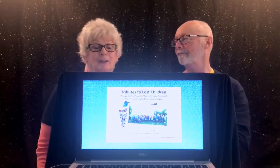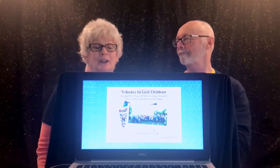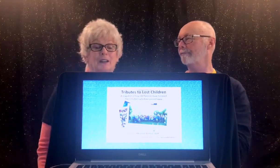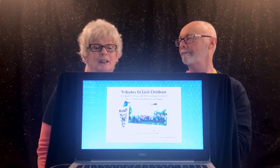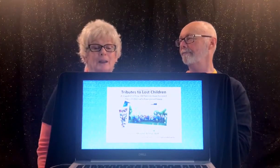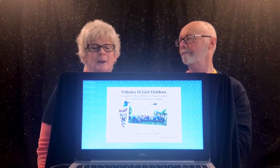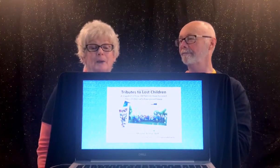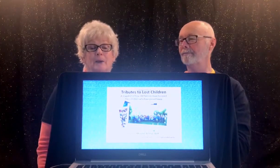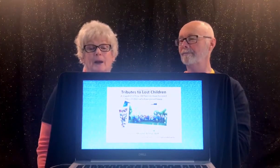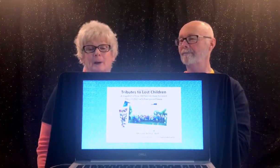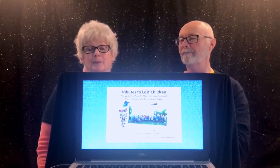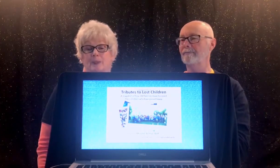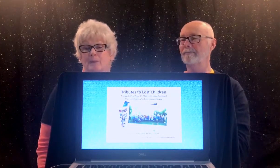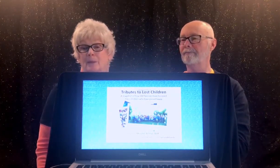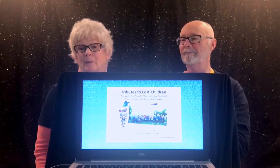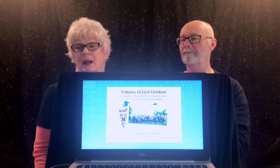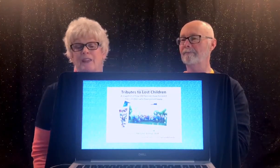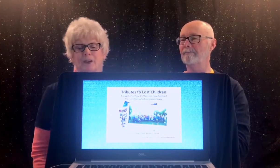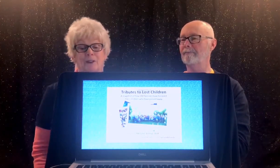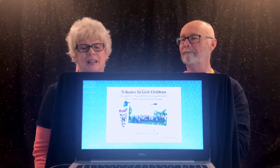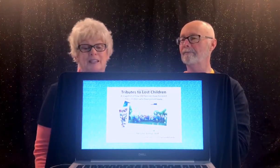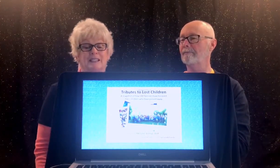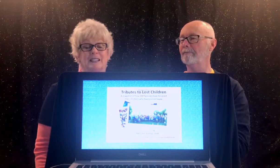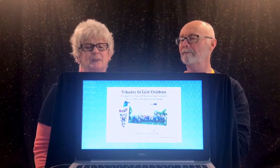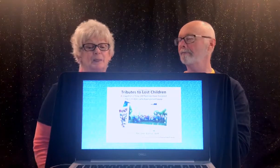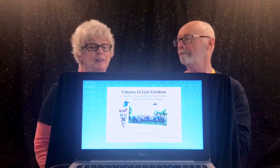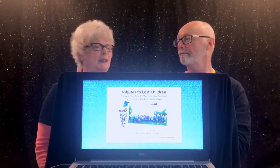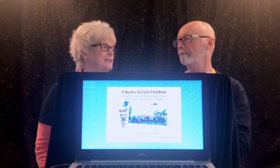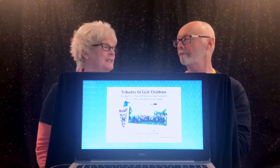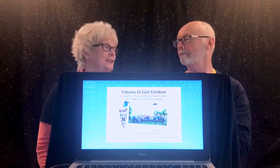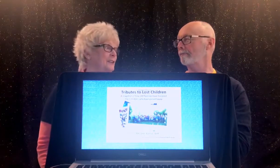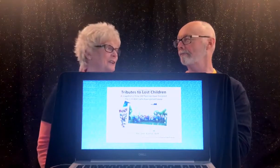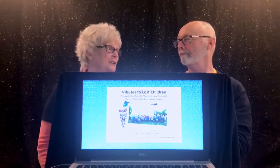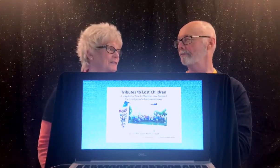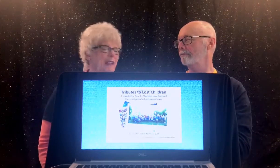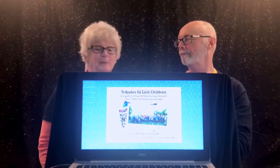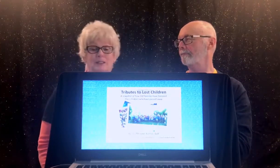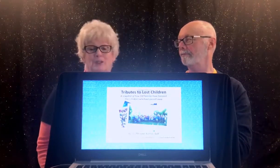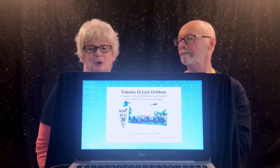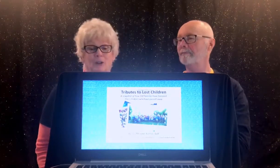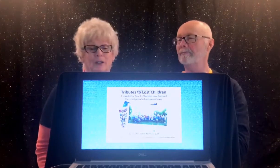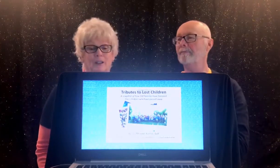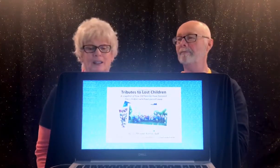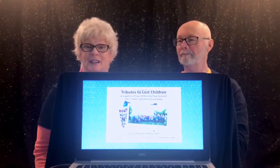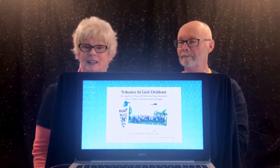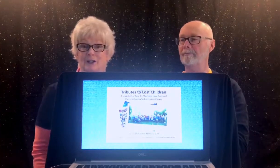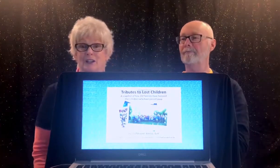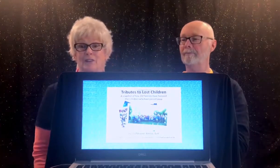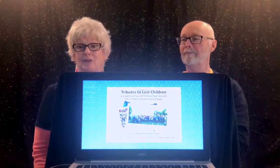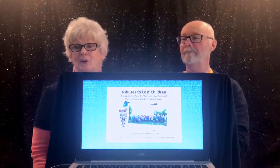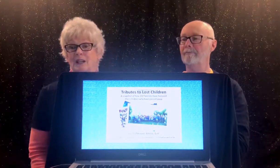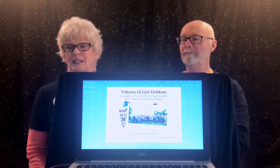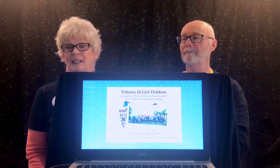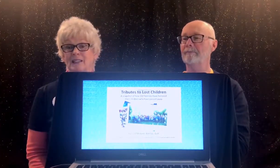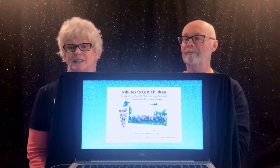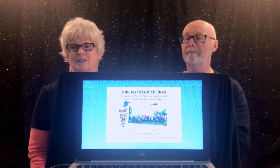honored by their legacies that their families started. And it could give you ideas. You